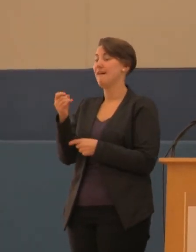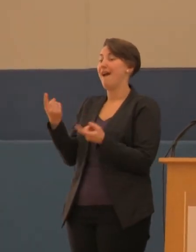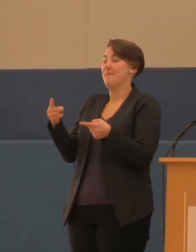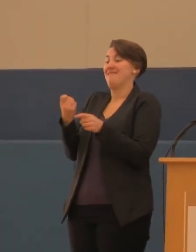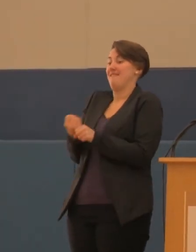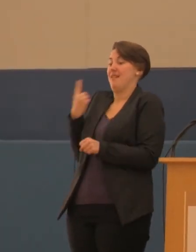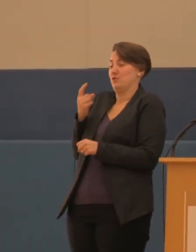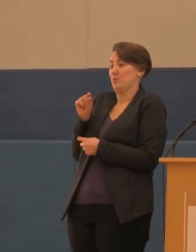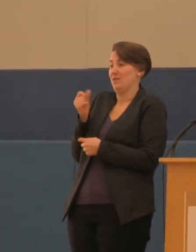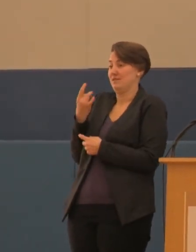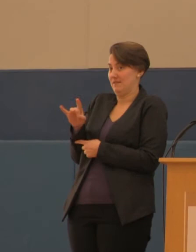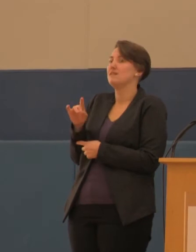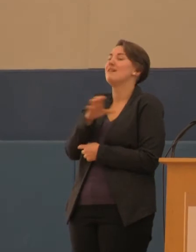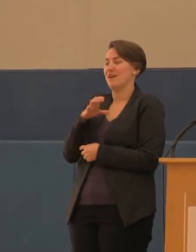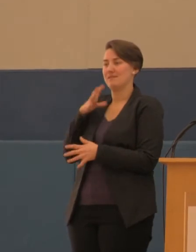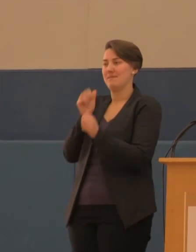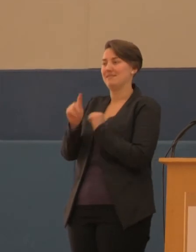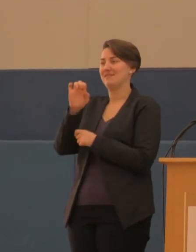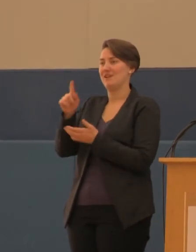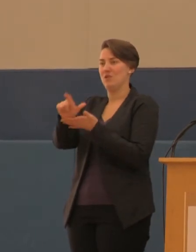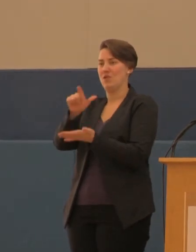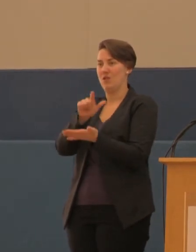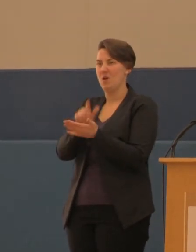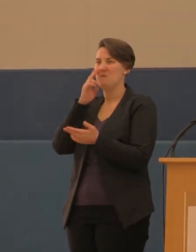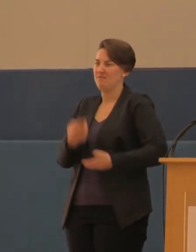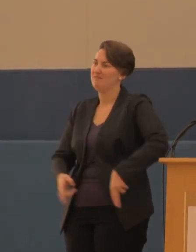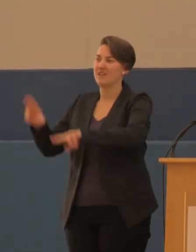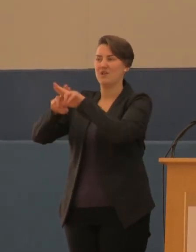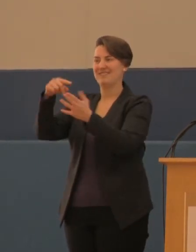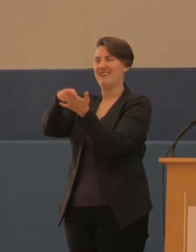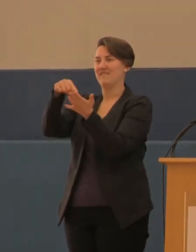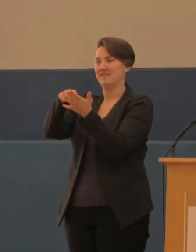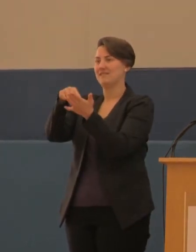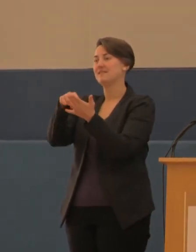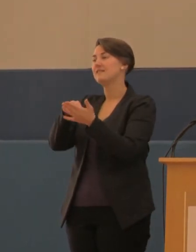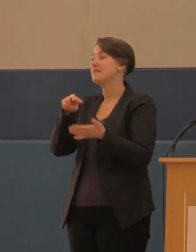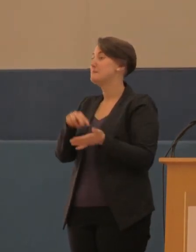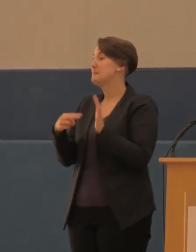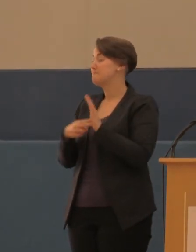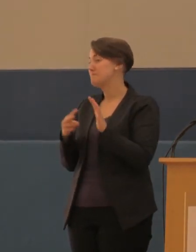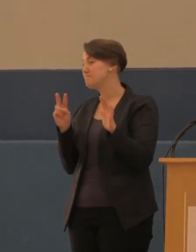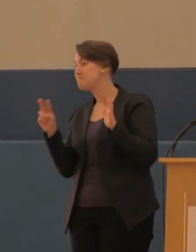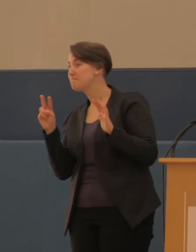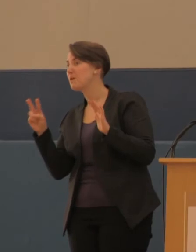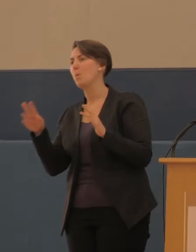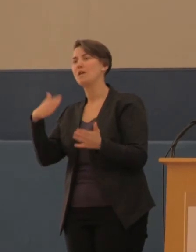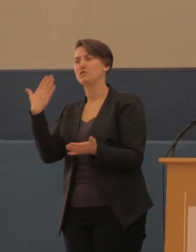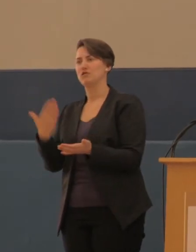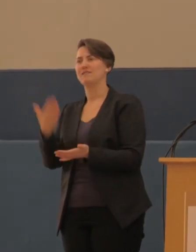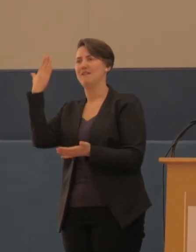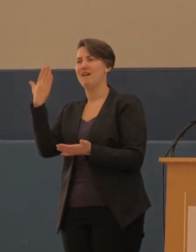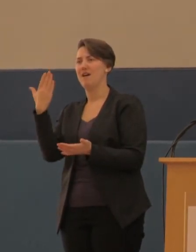2017, Congress passed tax legislation that will radically increase the deficit, providing anticipated justification for